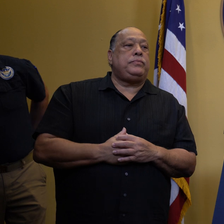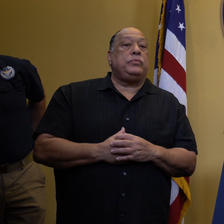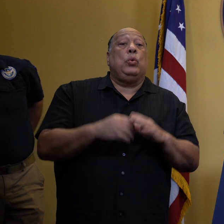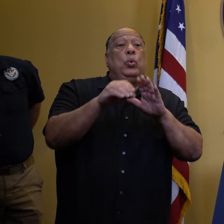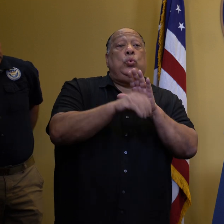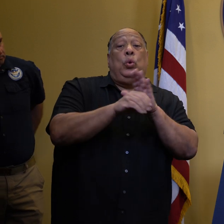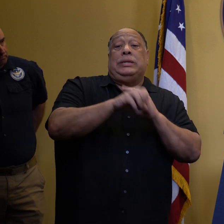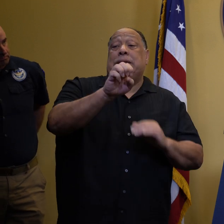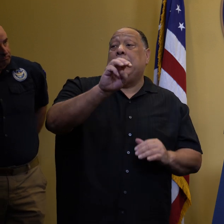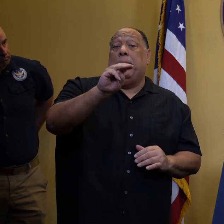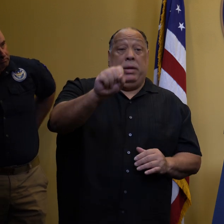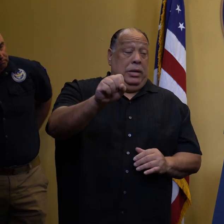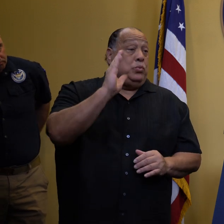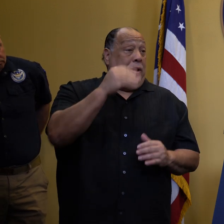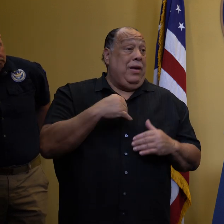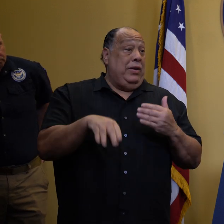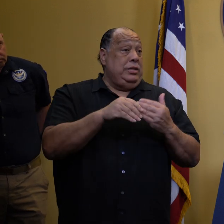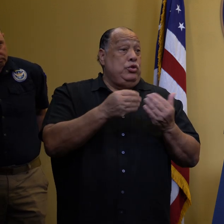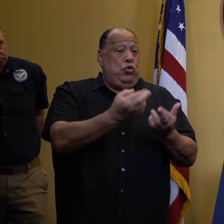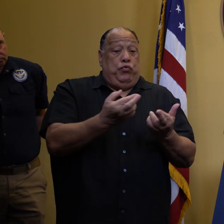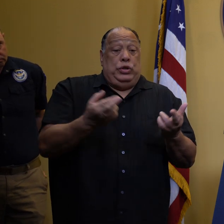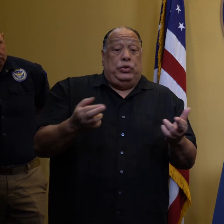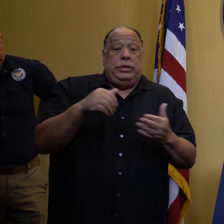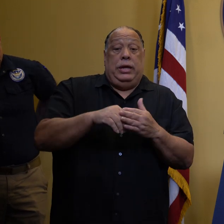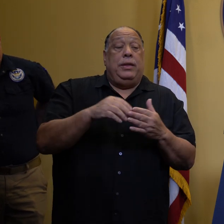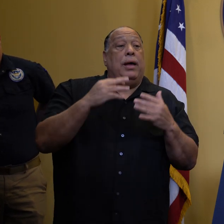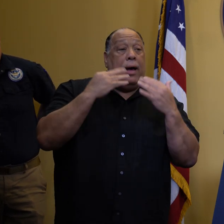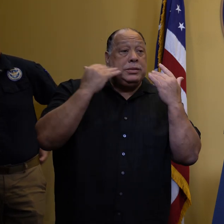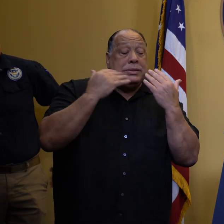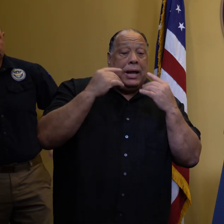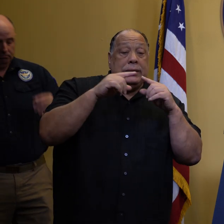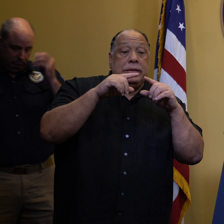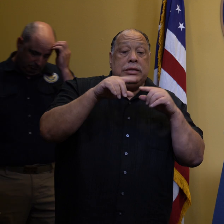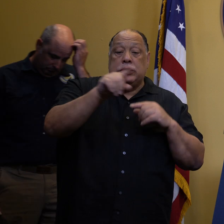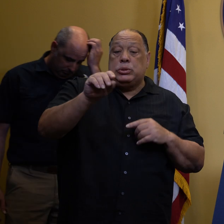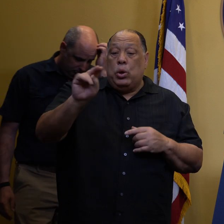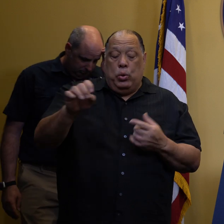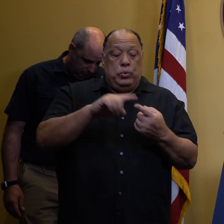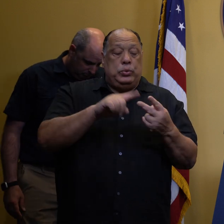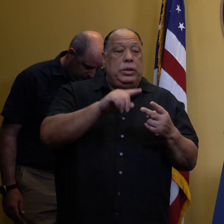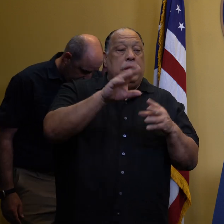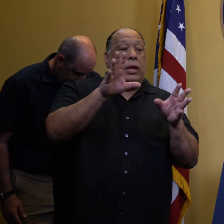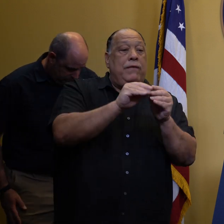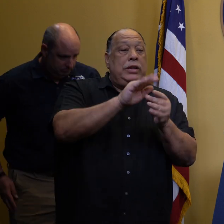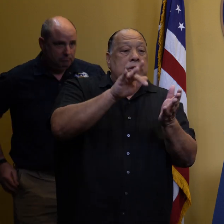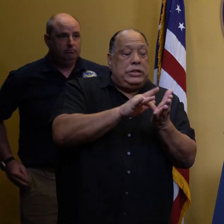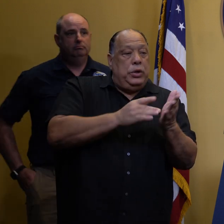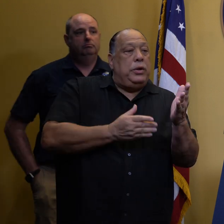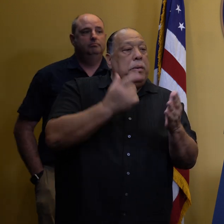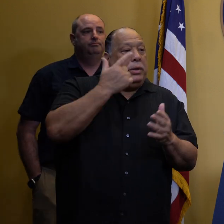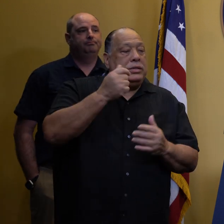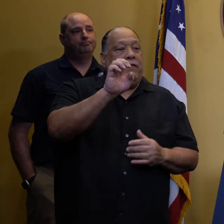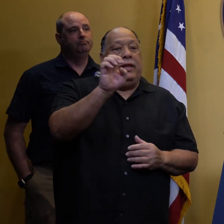New Orleans EMS will have additional resources citywide, particularly in the hospitality zone and on-site at the Memorial Convention Center throughout the weekend for Essence